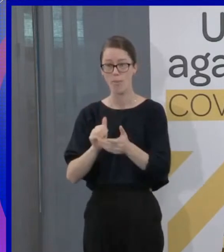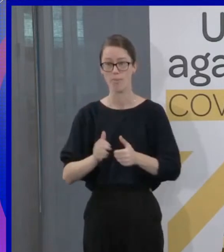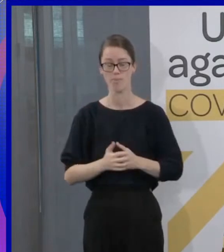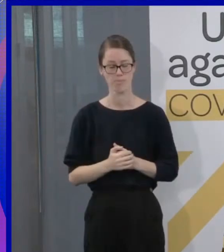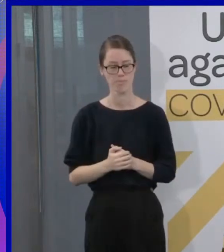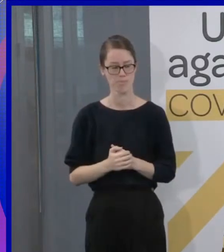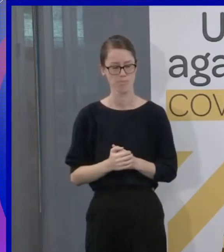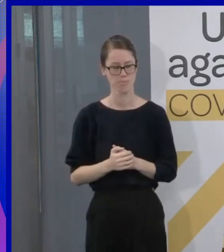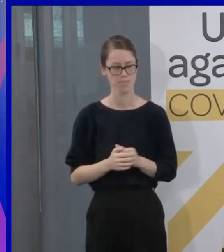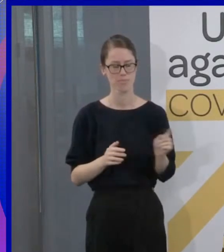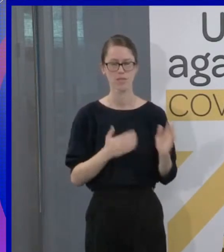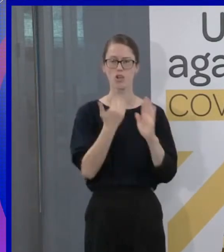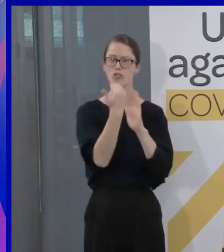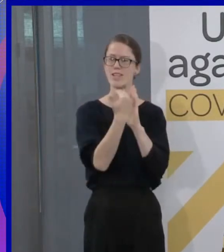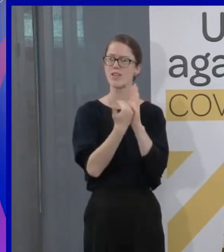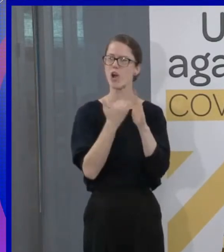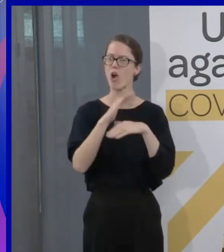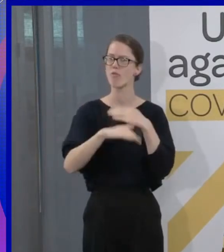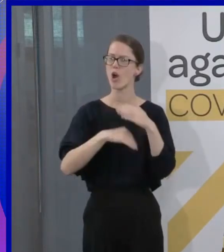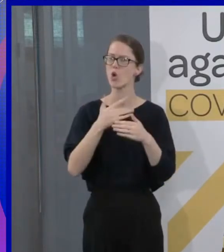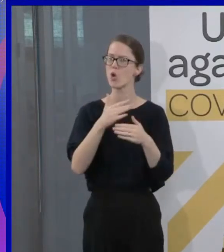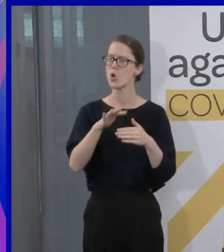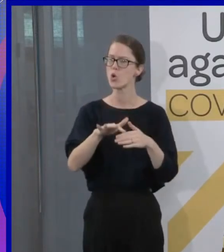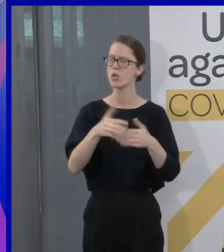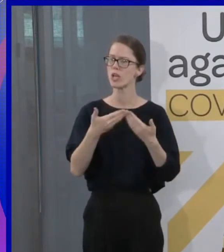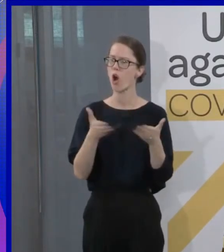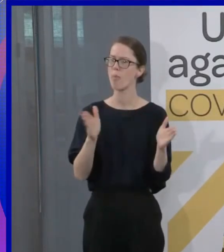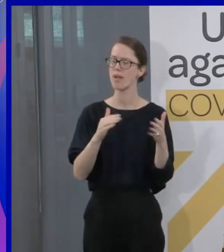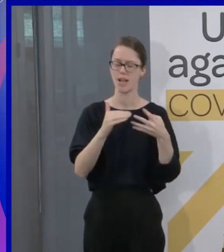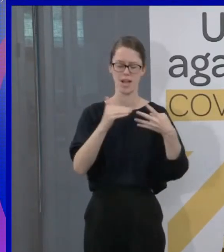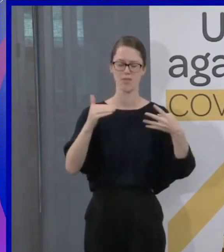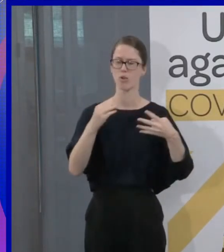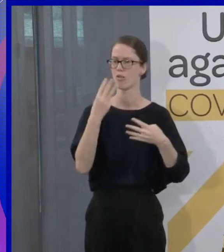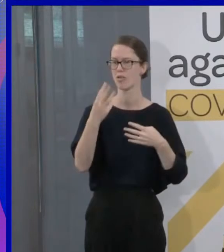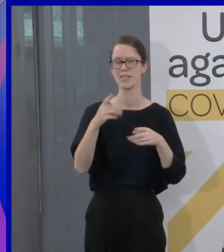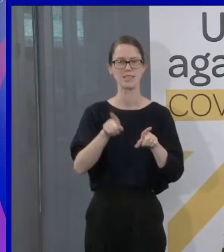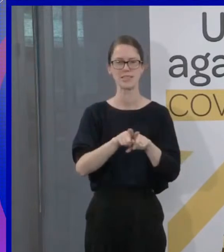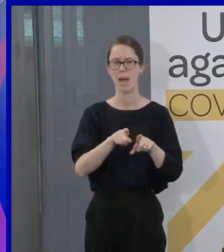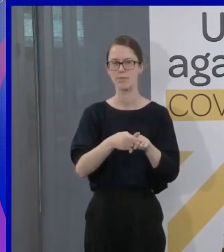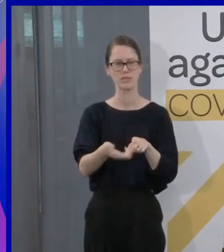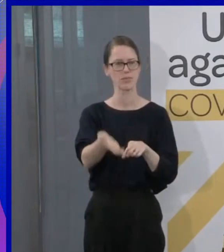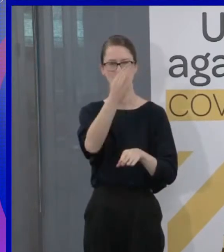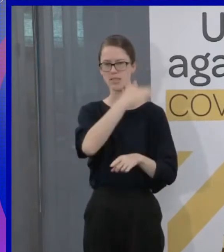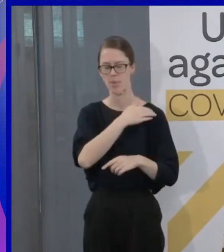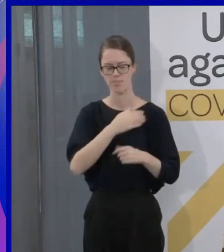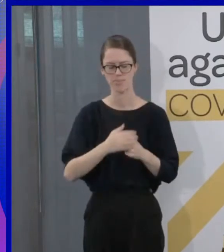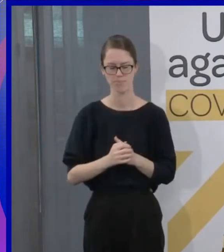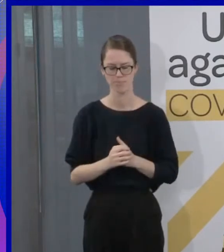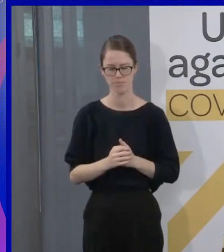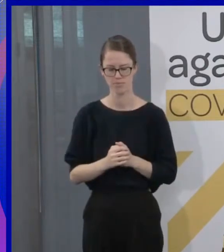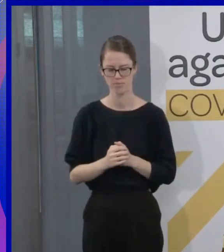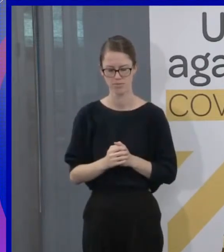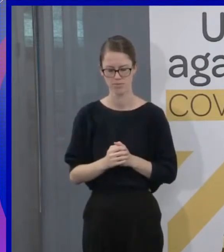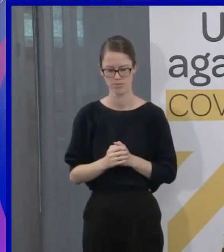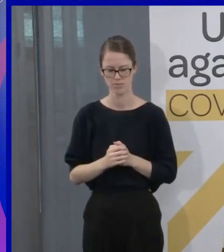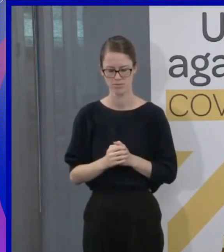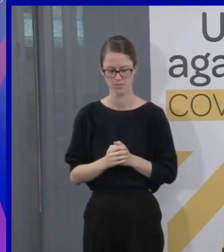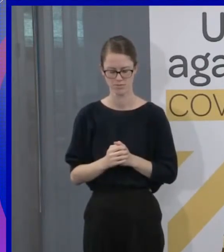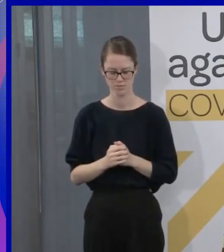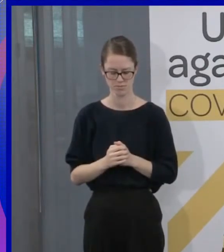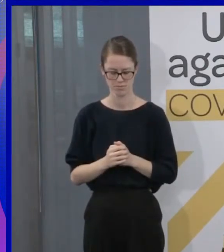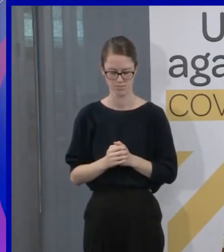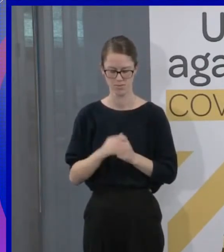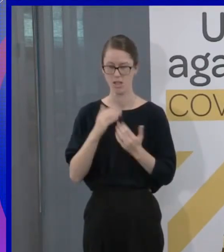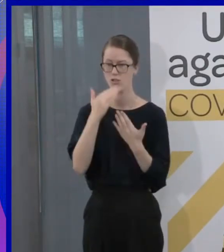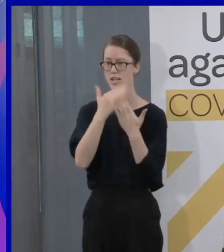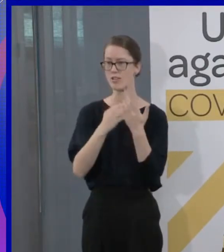The criteria around who can and can't open under Alert Level 3 are the same as they were last time, and we've not changed